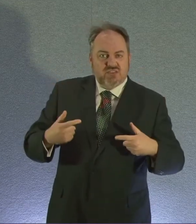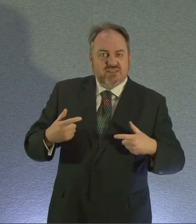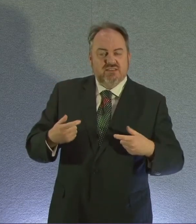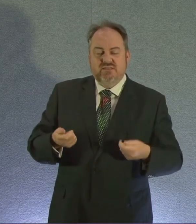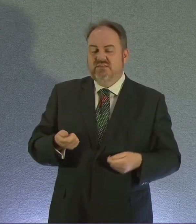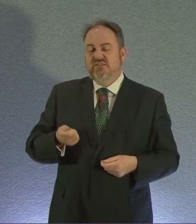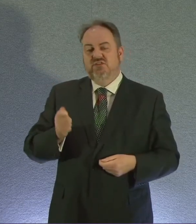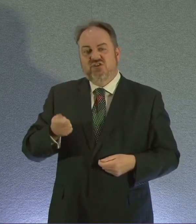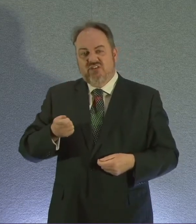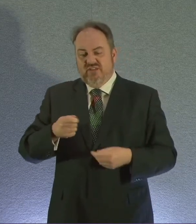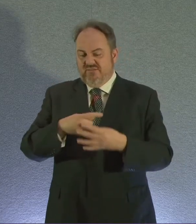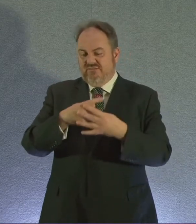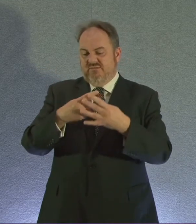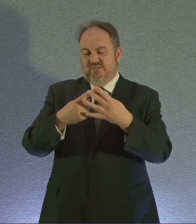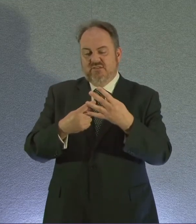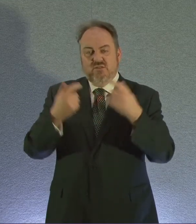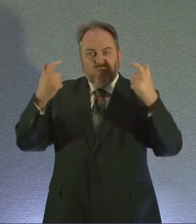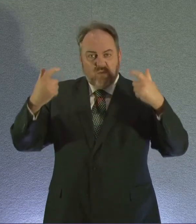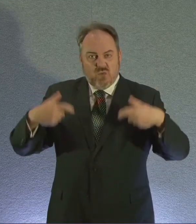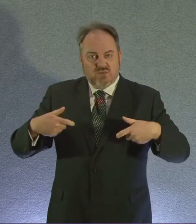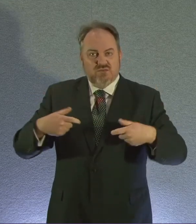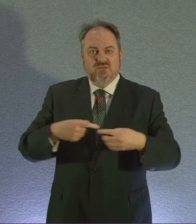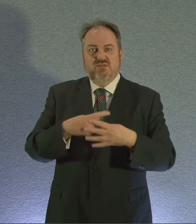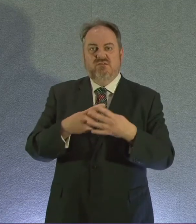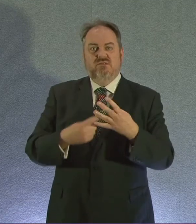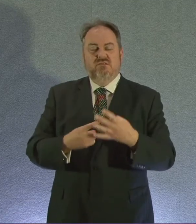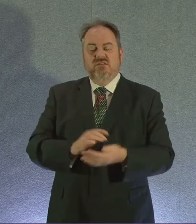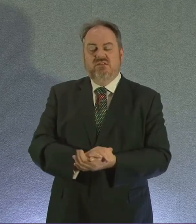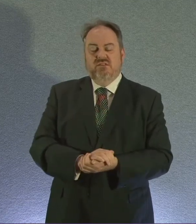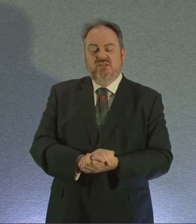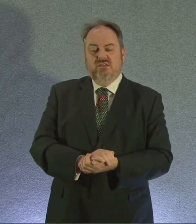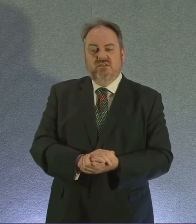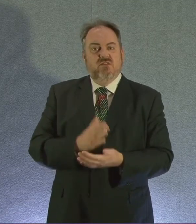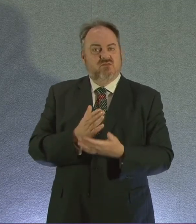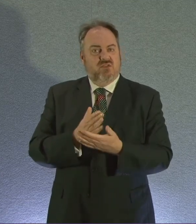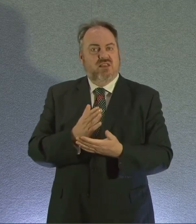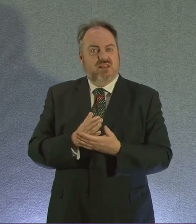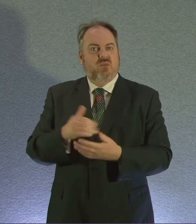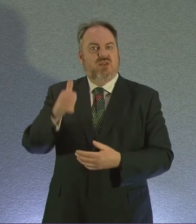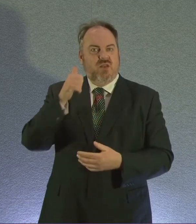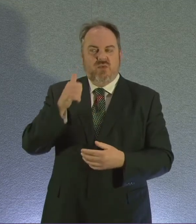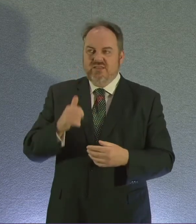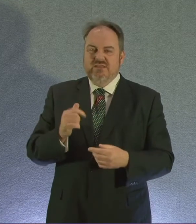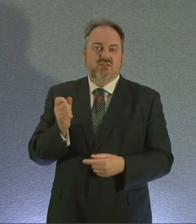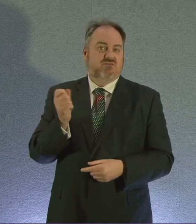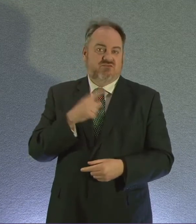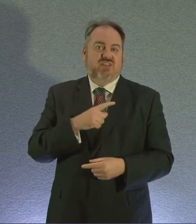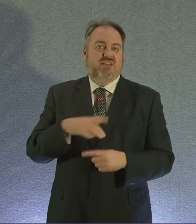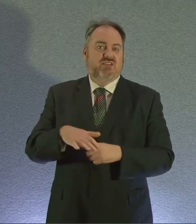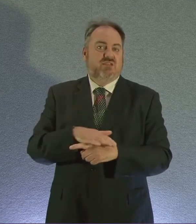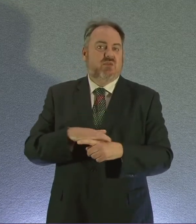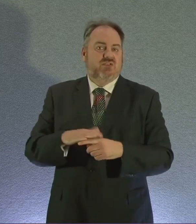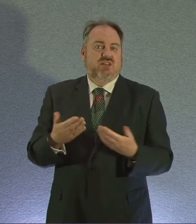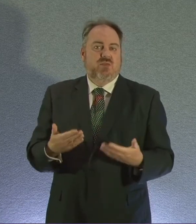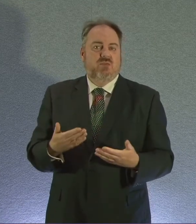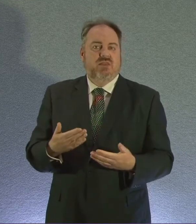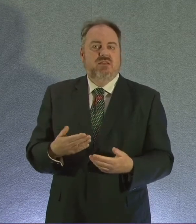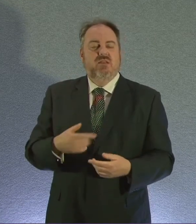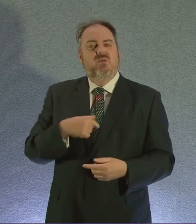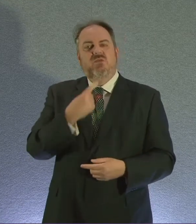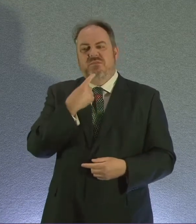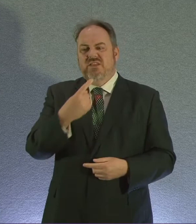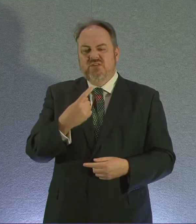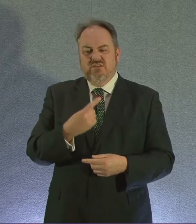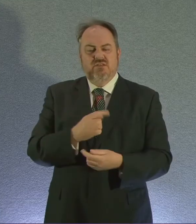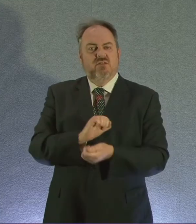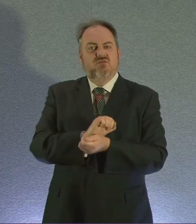agents. And the policy memorandum outlined an anomalous situation that goes to address. The release of prisoners was touched on by some,